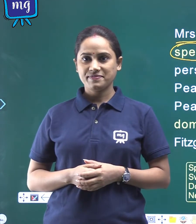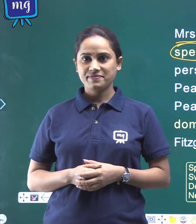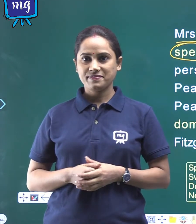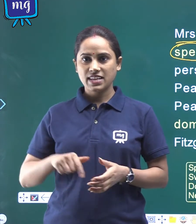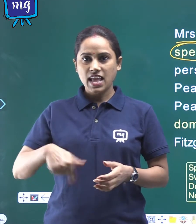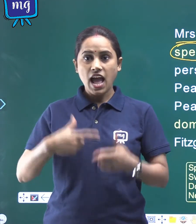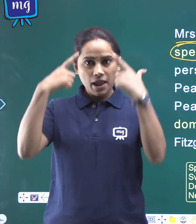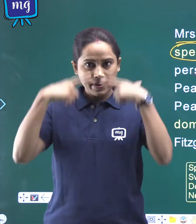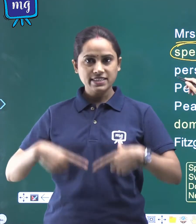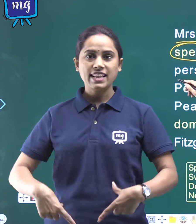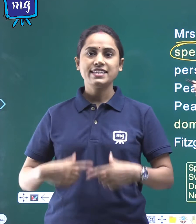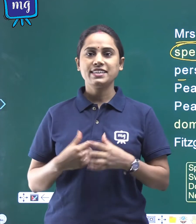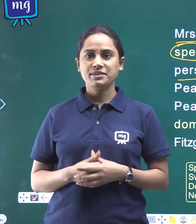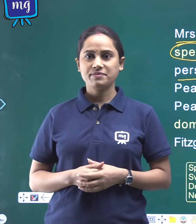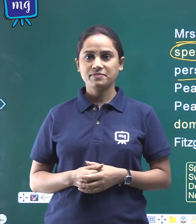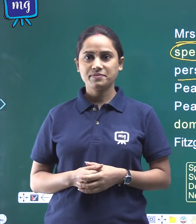her personality